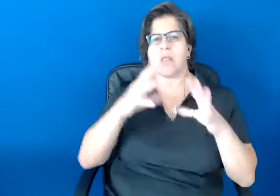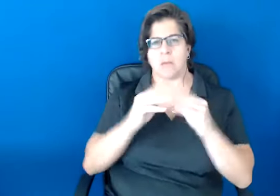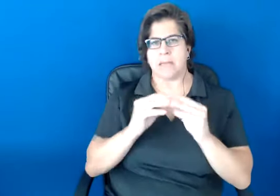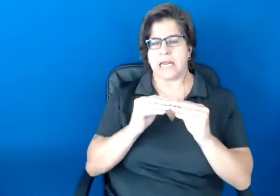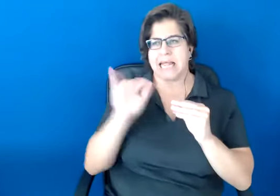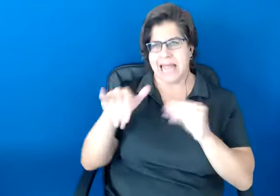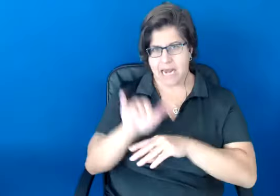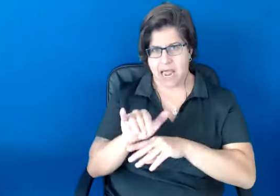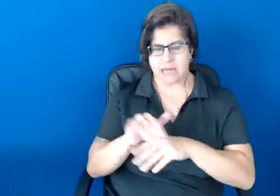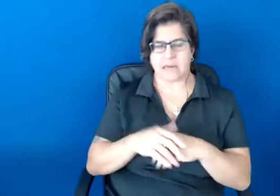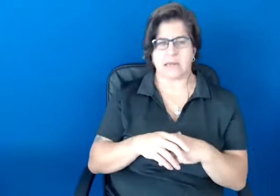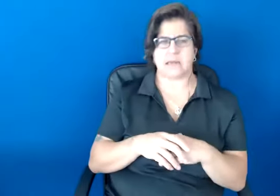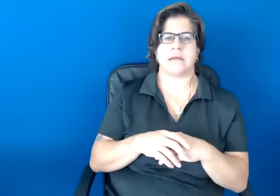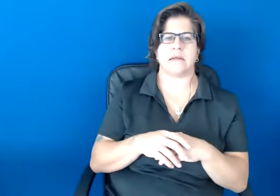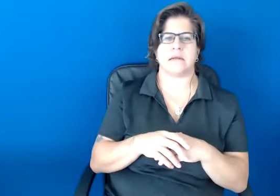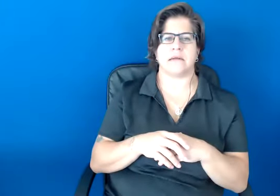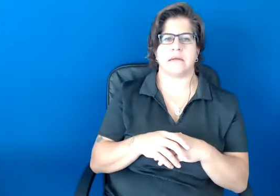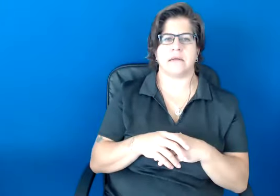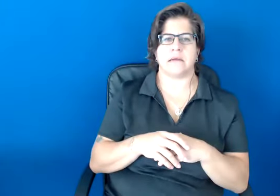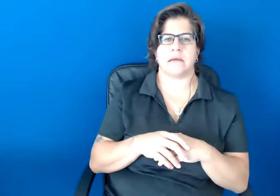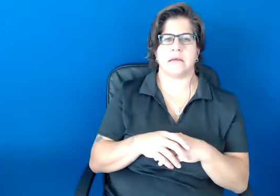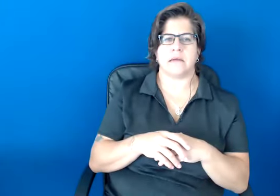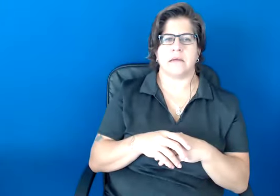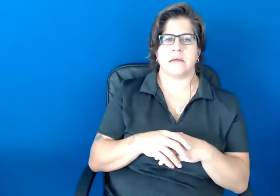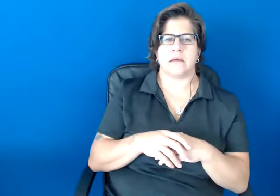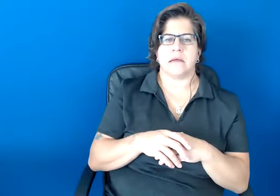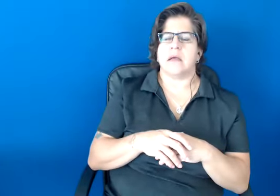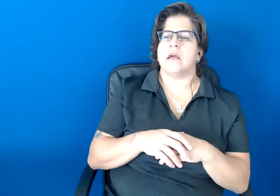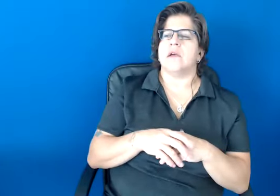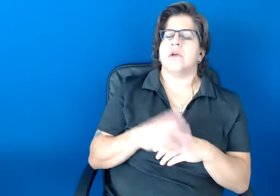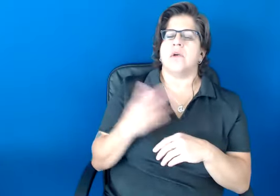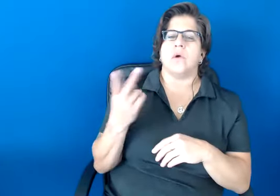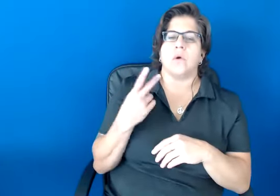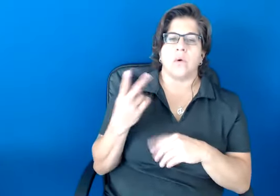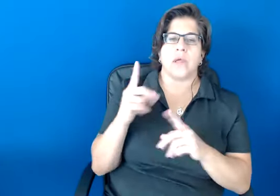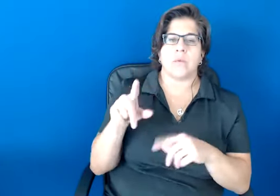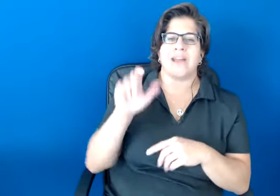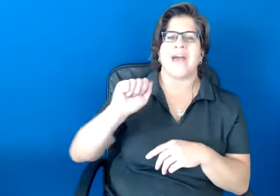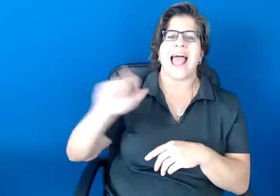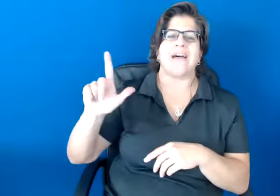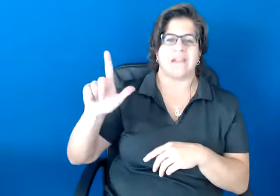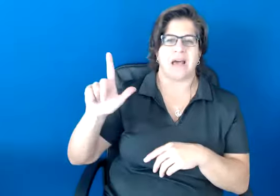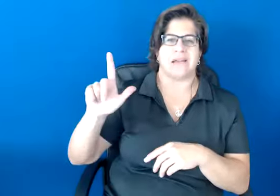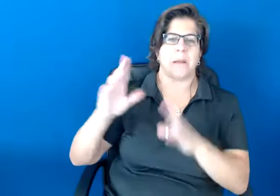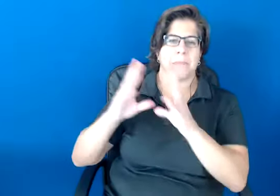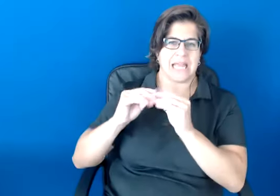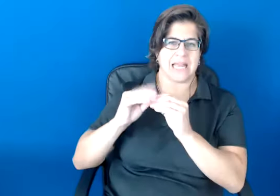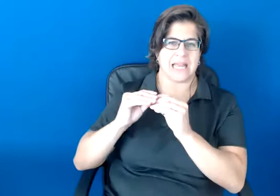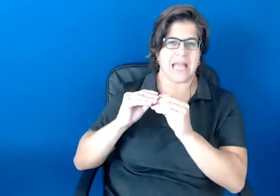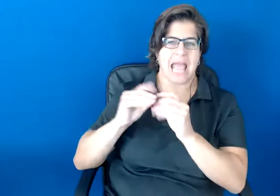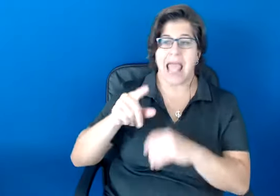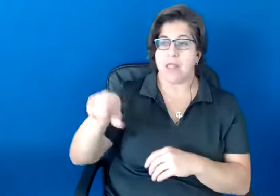And what happened is that she took me to an Al-Anon meeting. And those